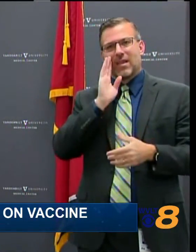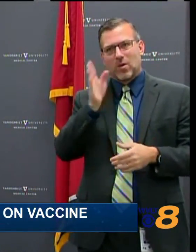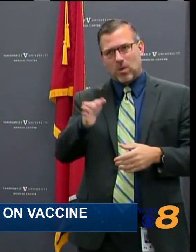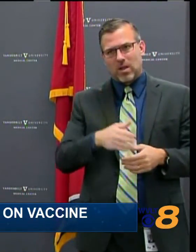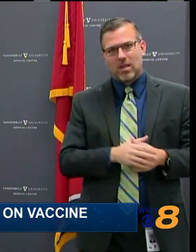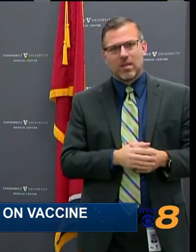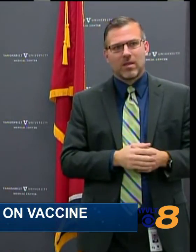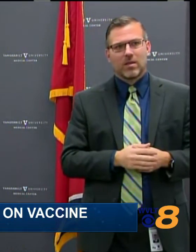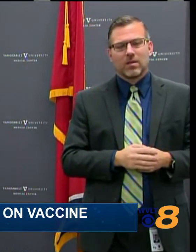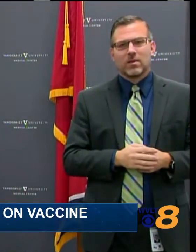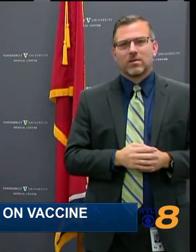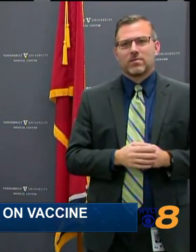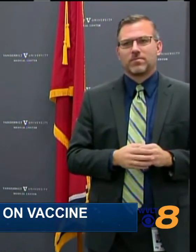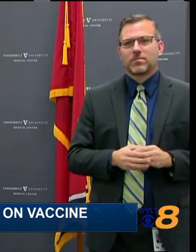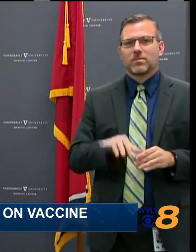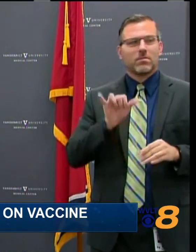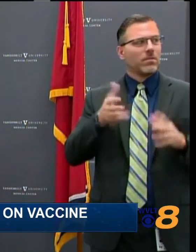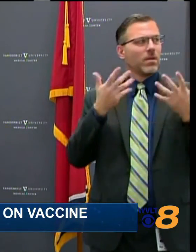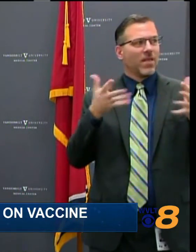need to make.